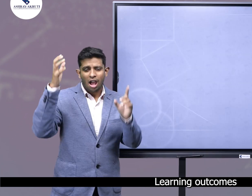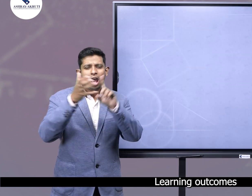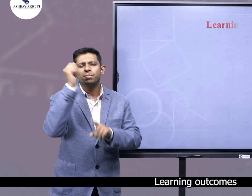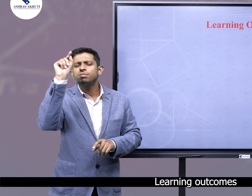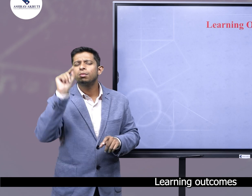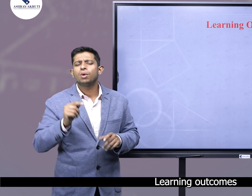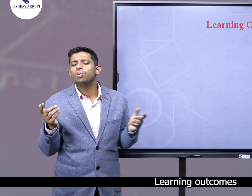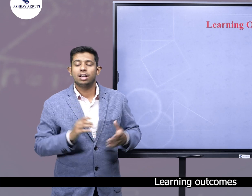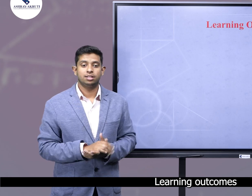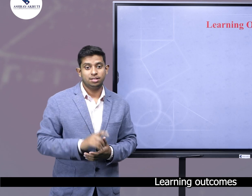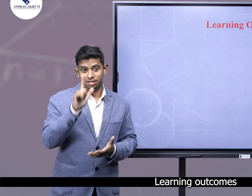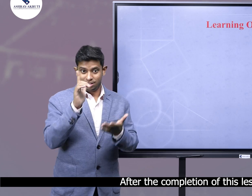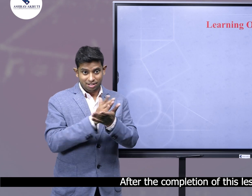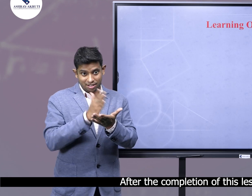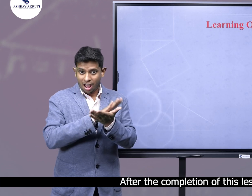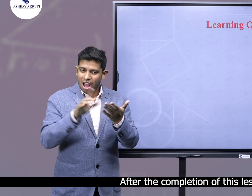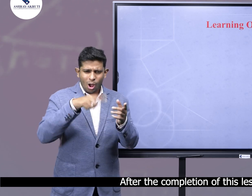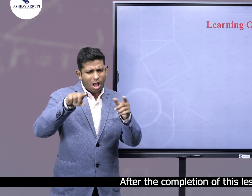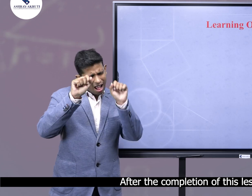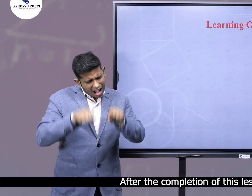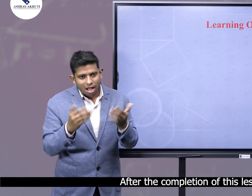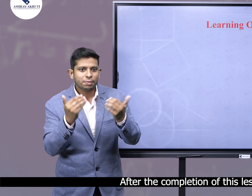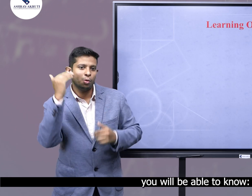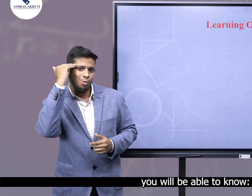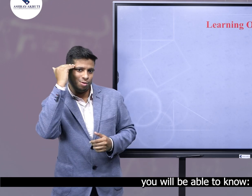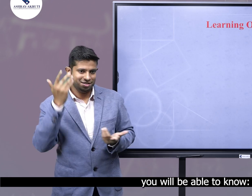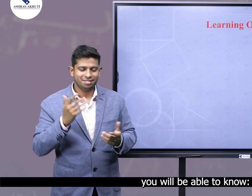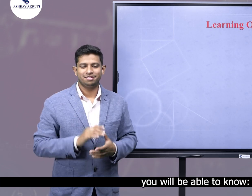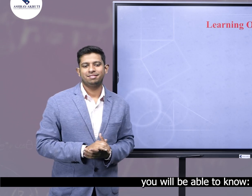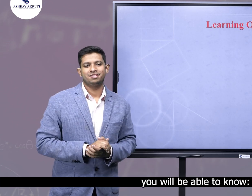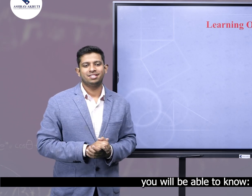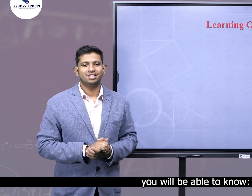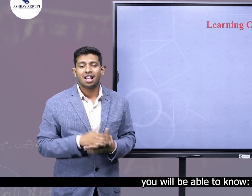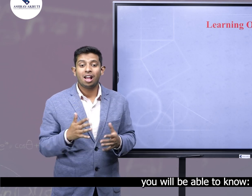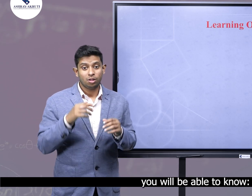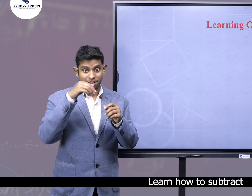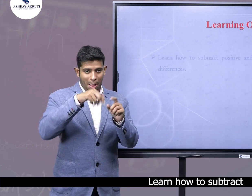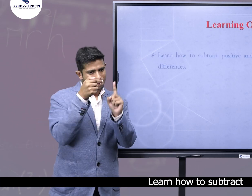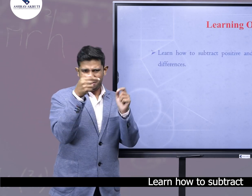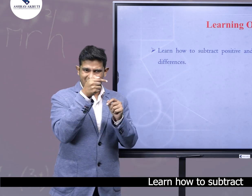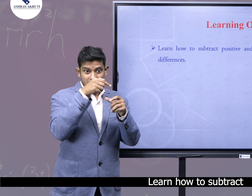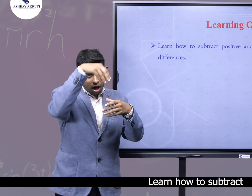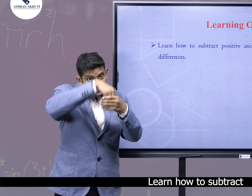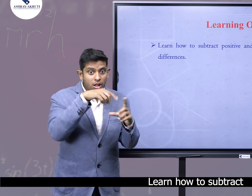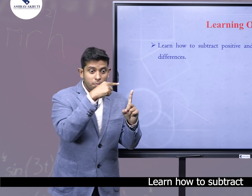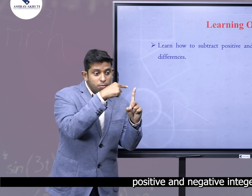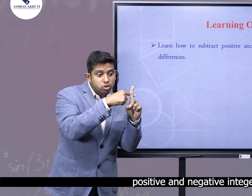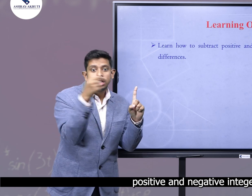Learning outcomes. After the completion of this lesson, you will be able to know: learn how to subtract positive